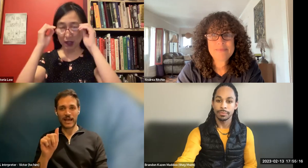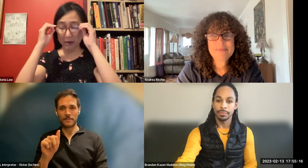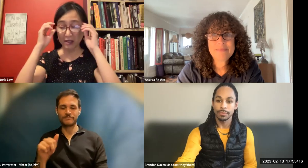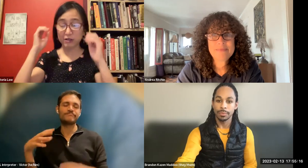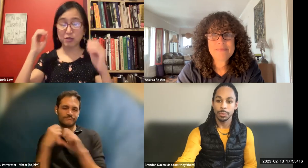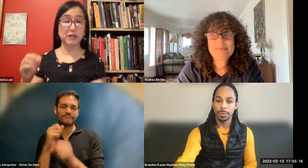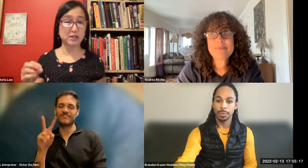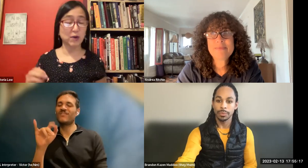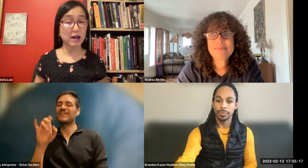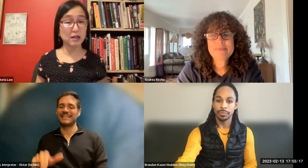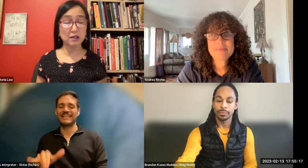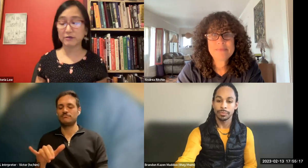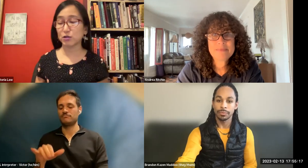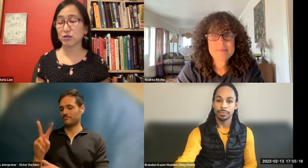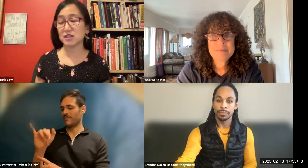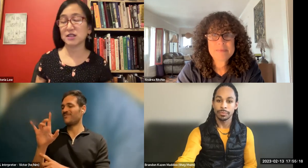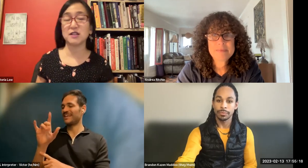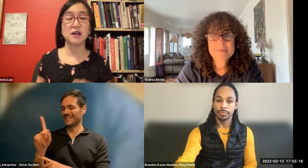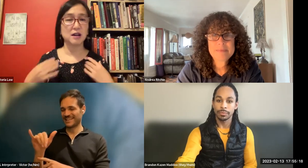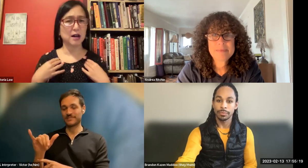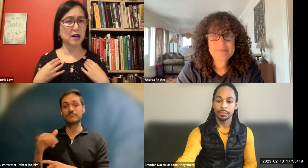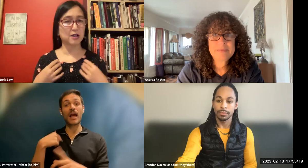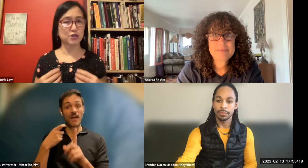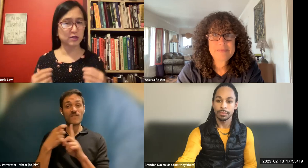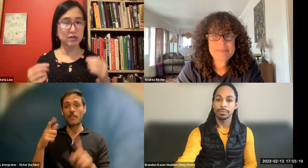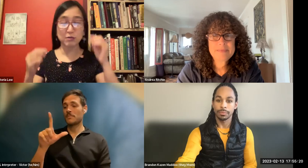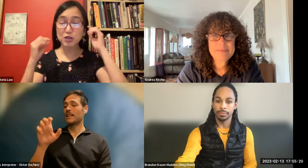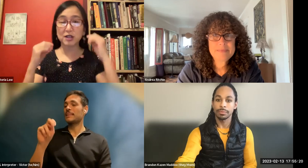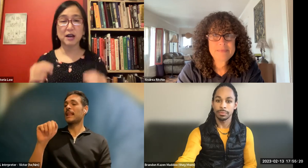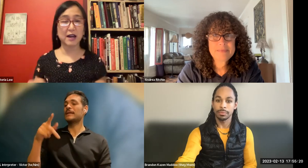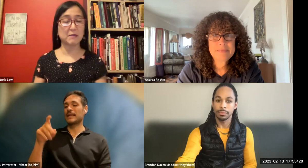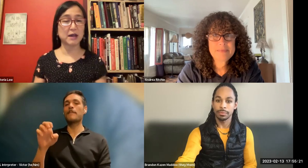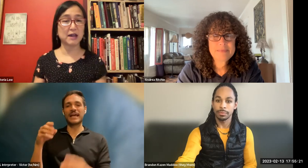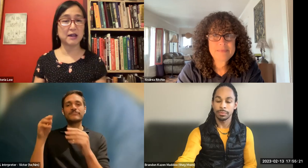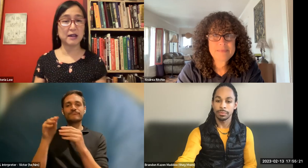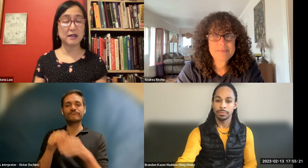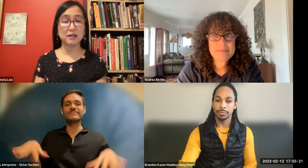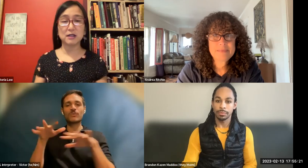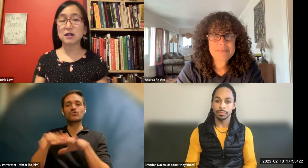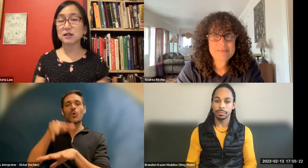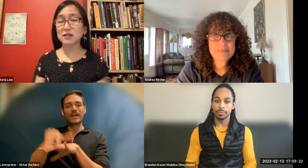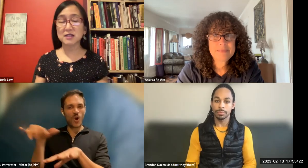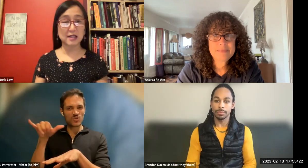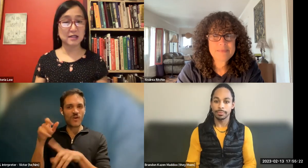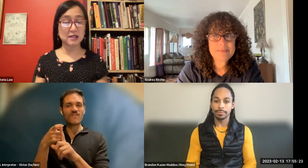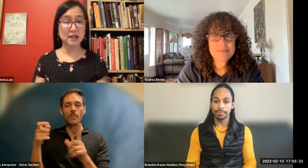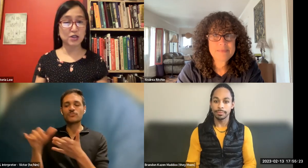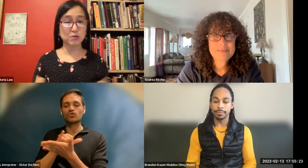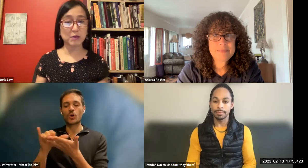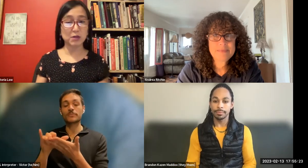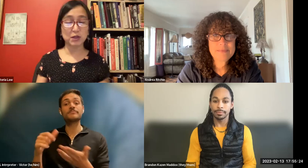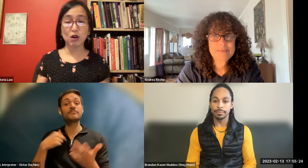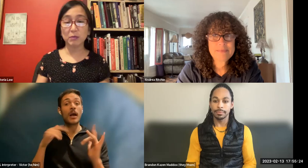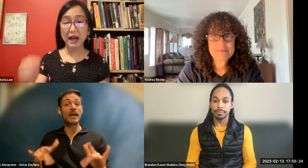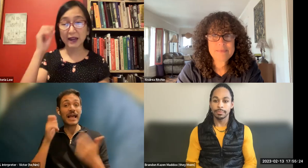from Lenape territory as well of New York City. Short description, I am a light-skinned